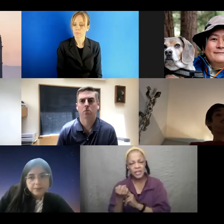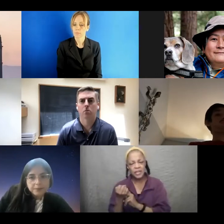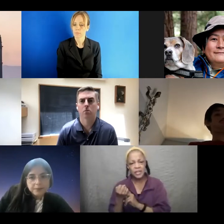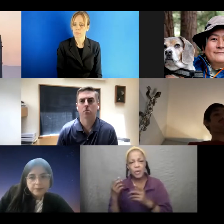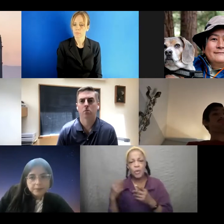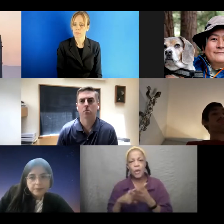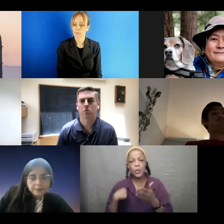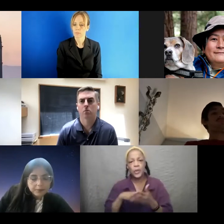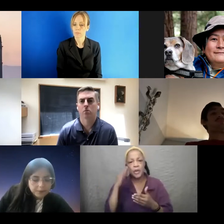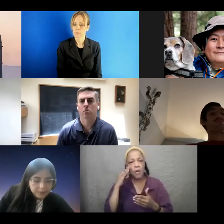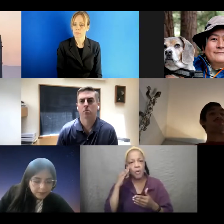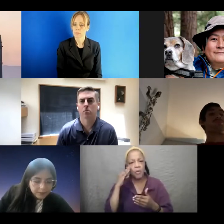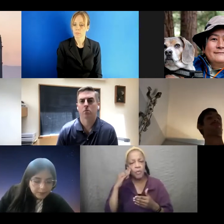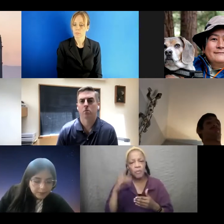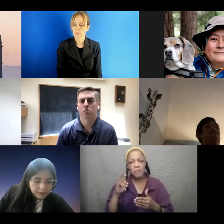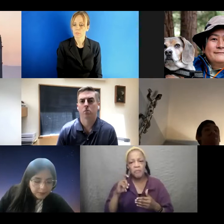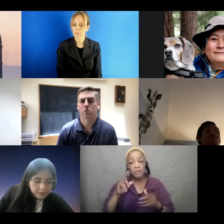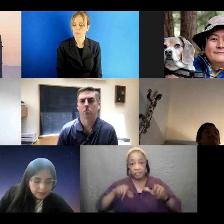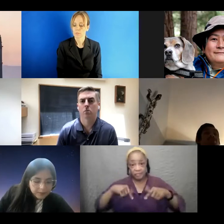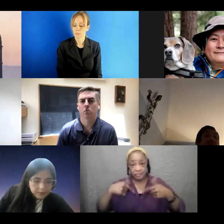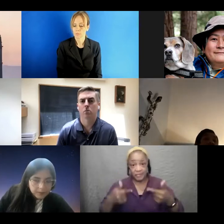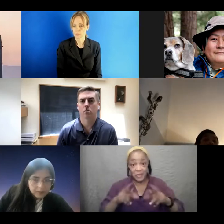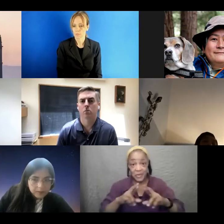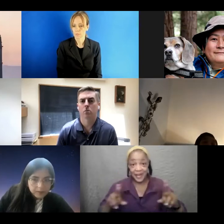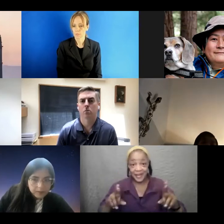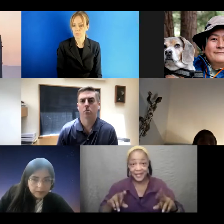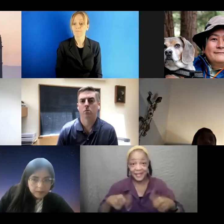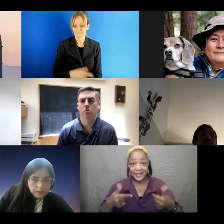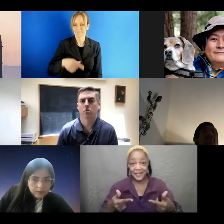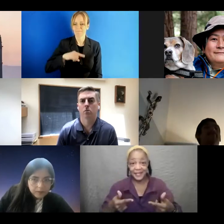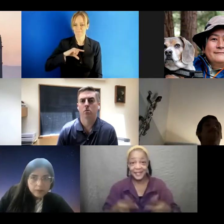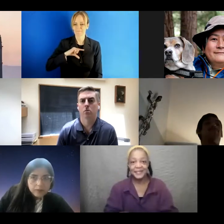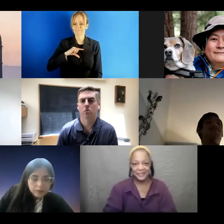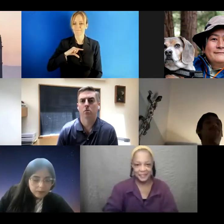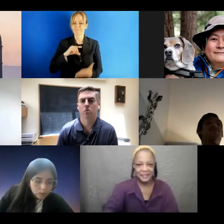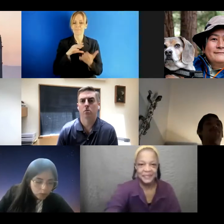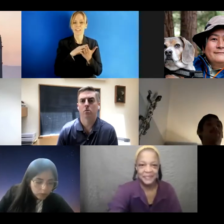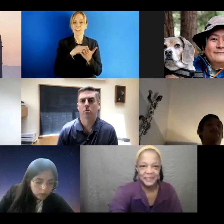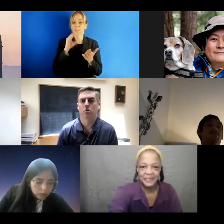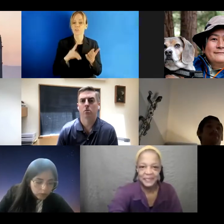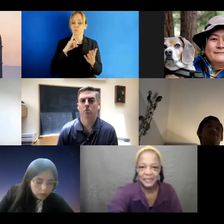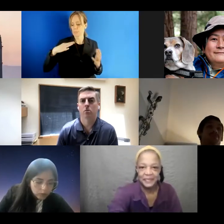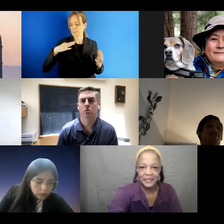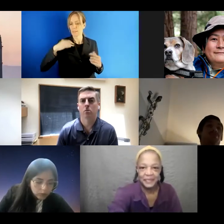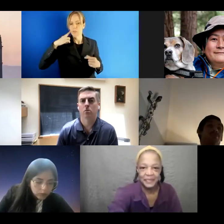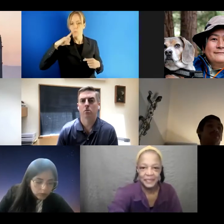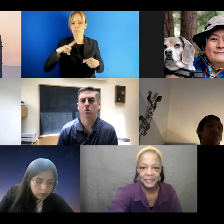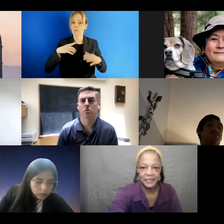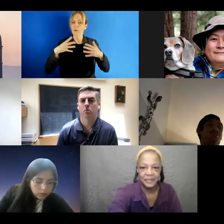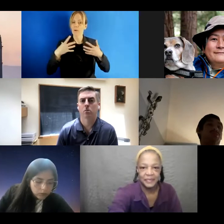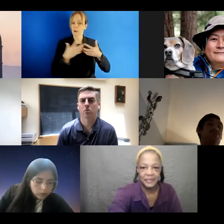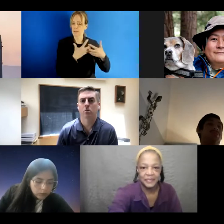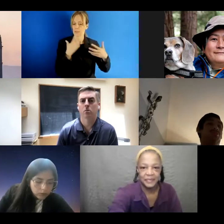know? The student is eligible for an accommodation based on the letter that the professor was reading from